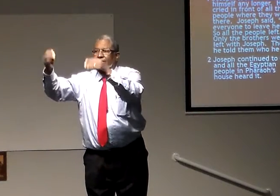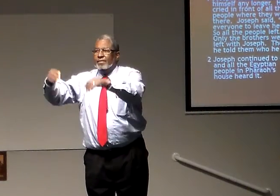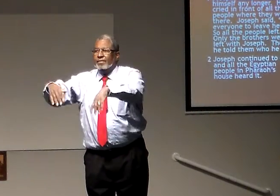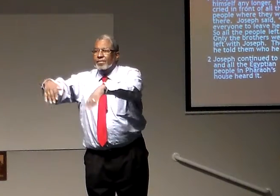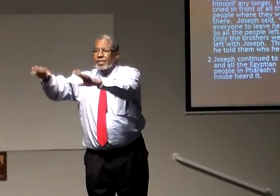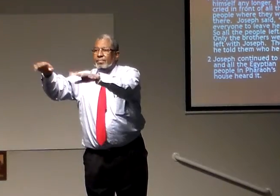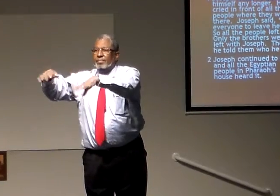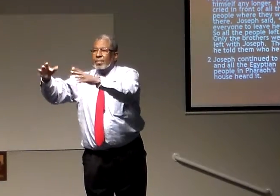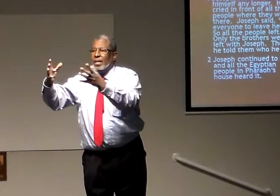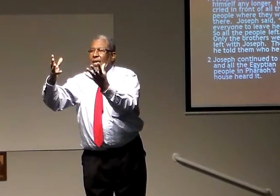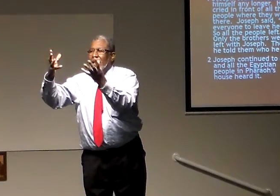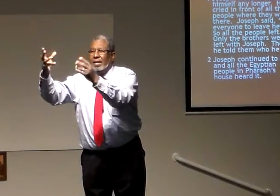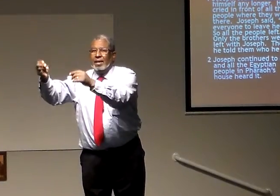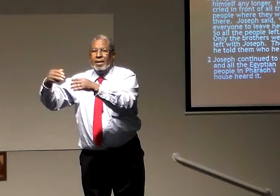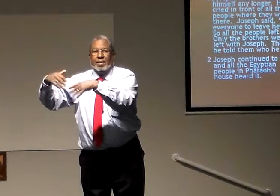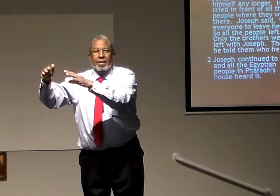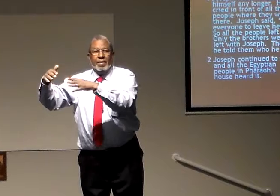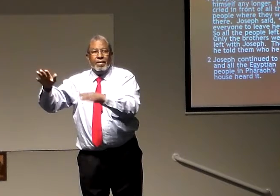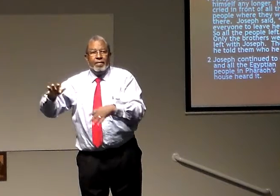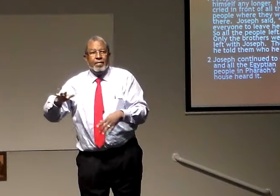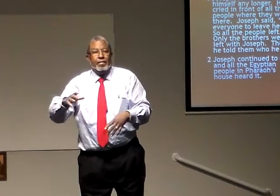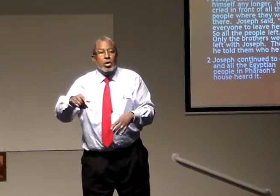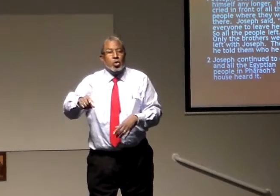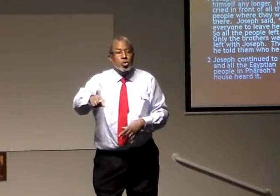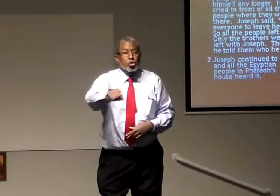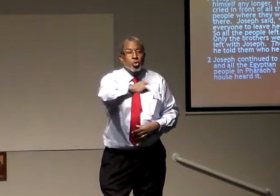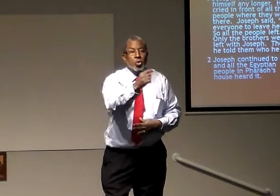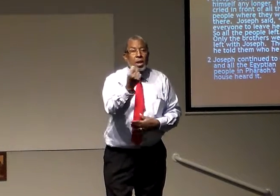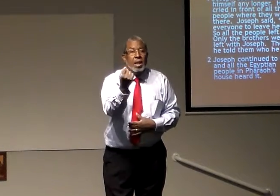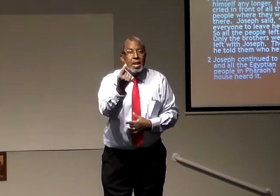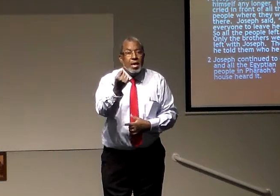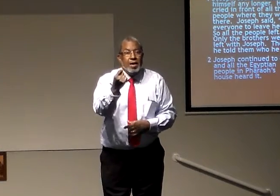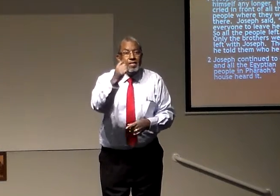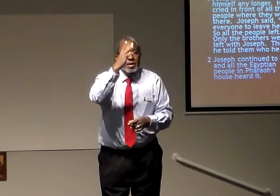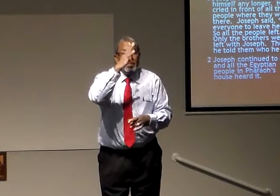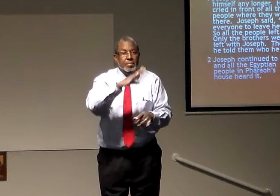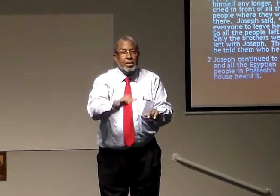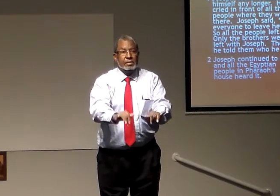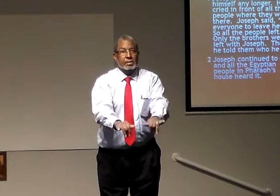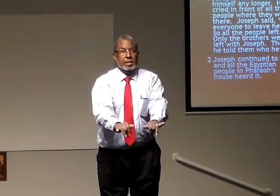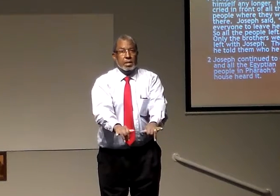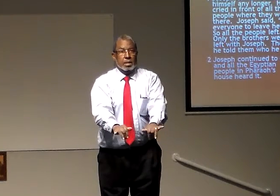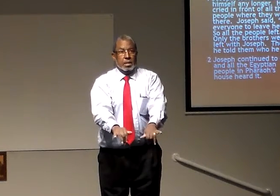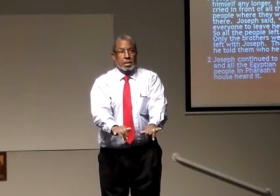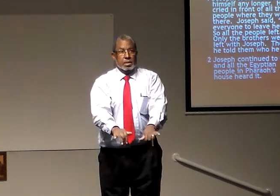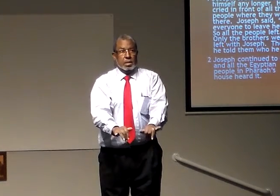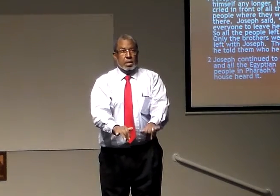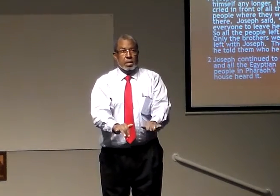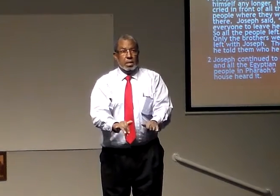please leave. Leave now. You 11 men stay.